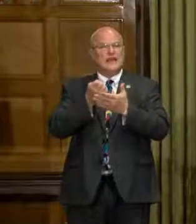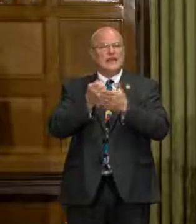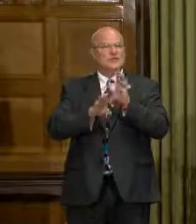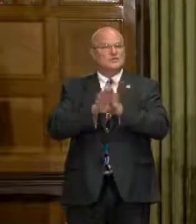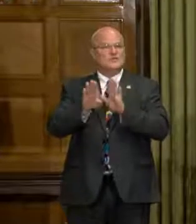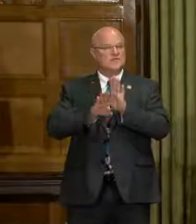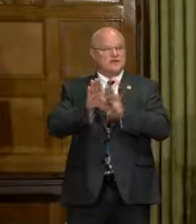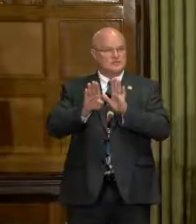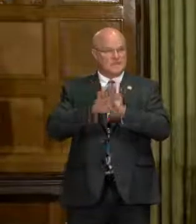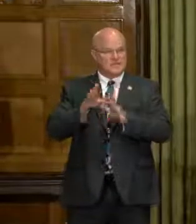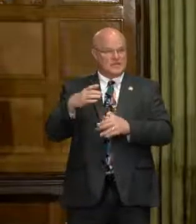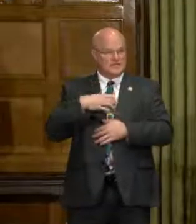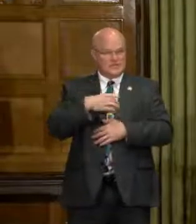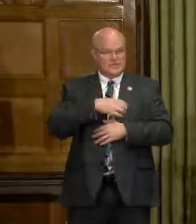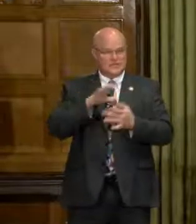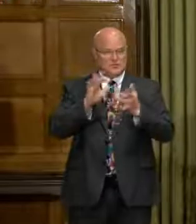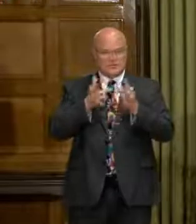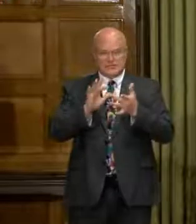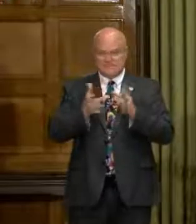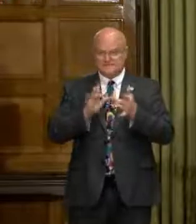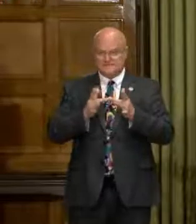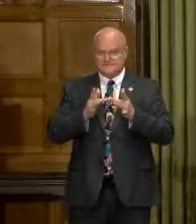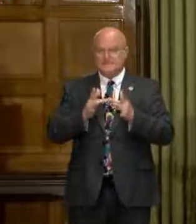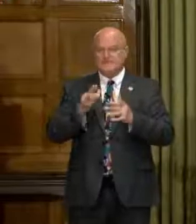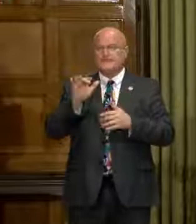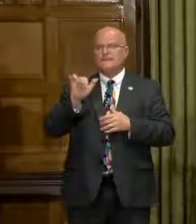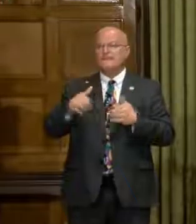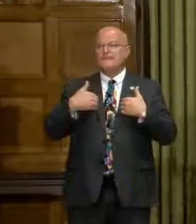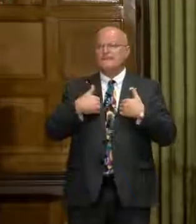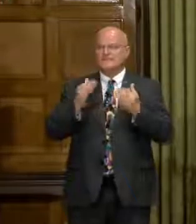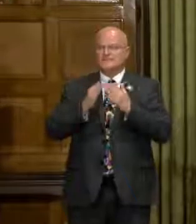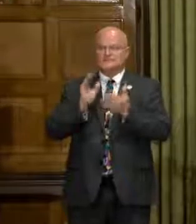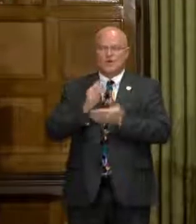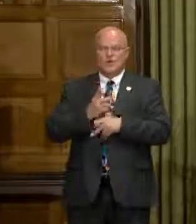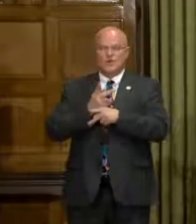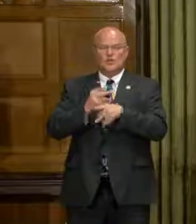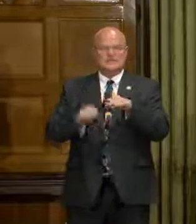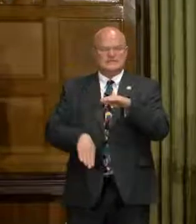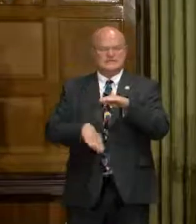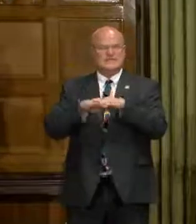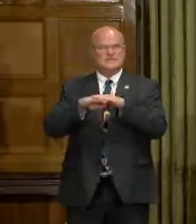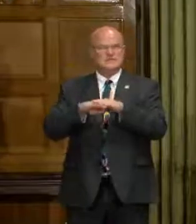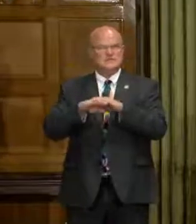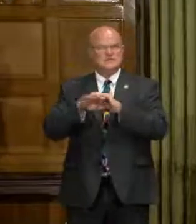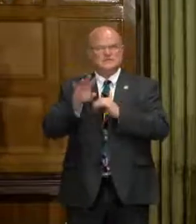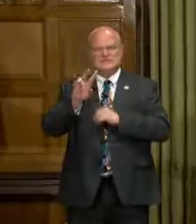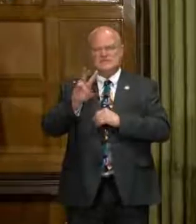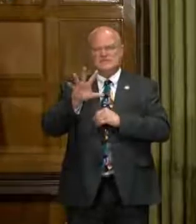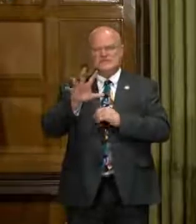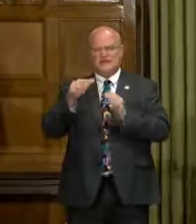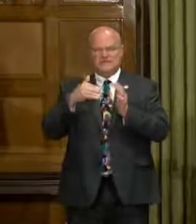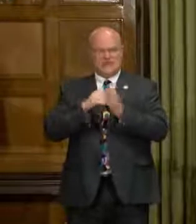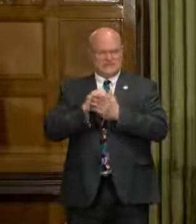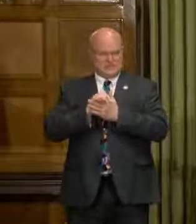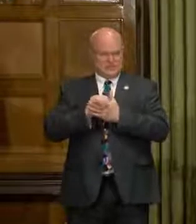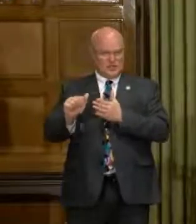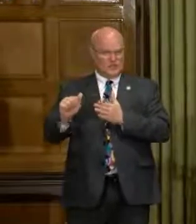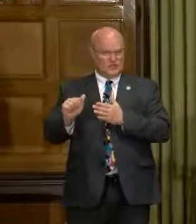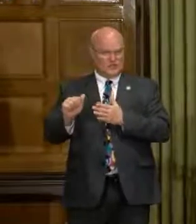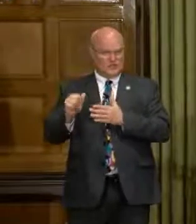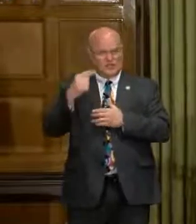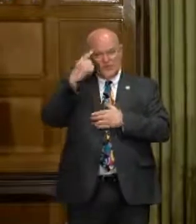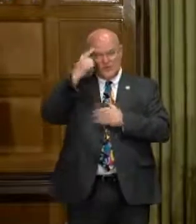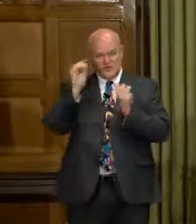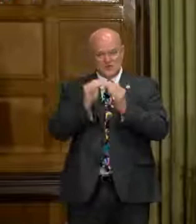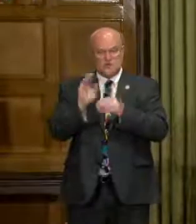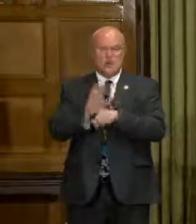Economic Development Commission website that has small loans up to, I believe it's $75,000